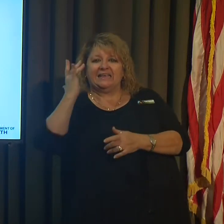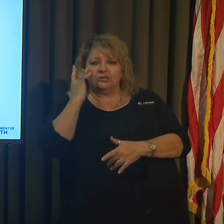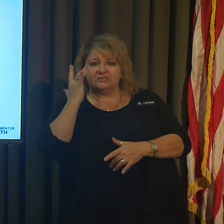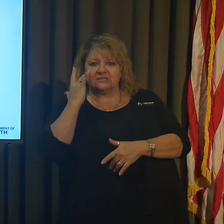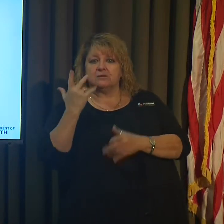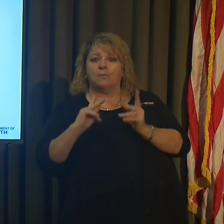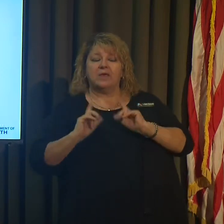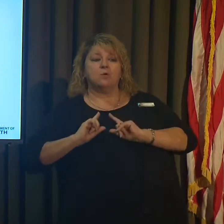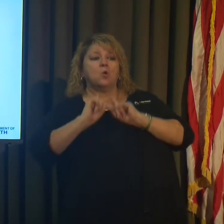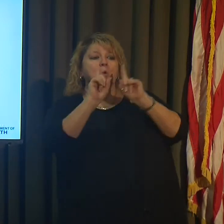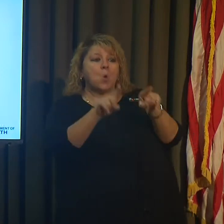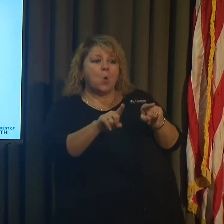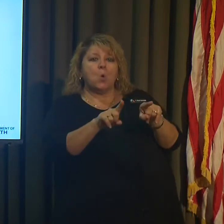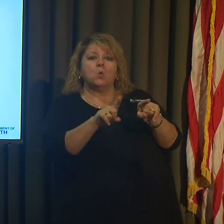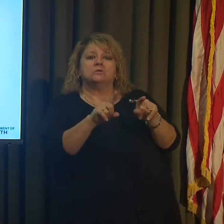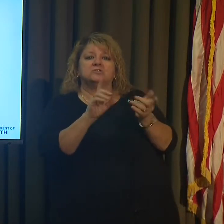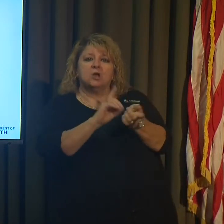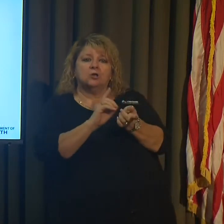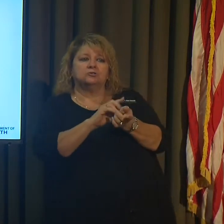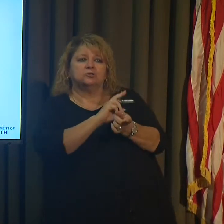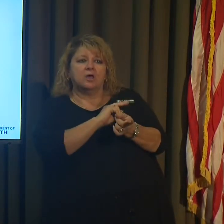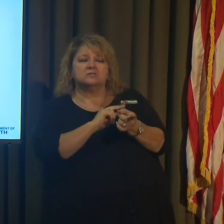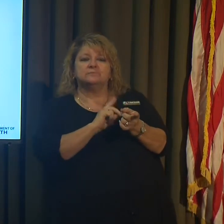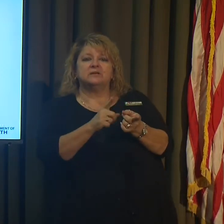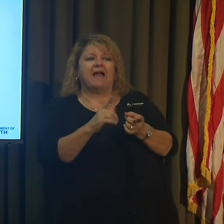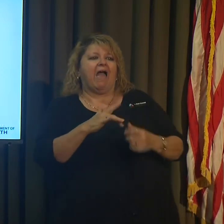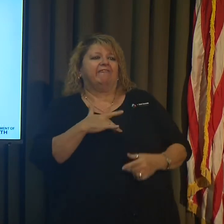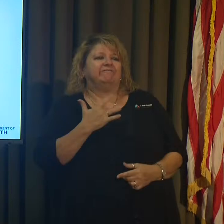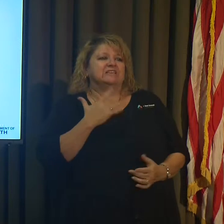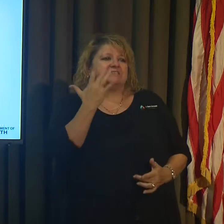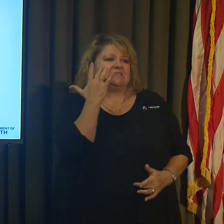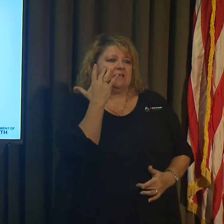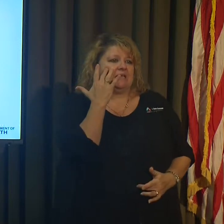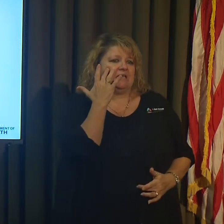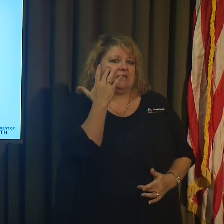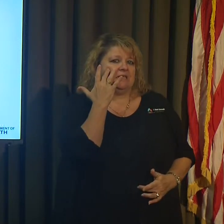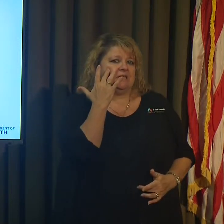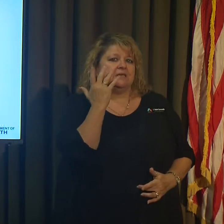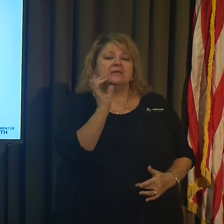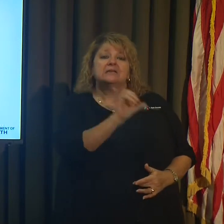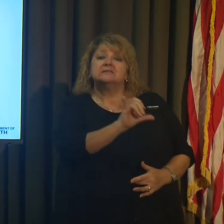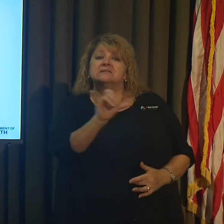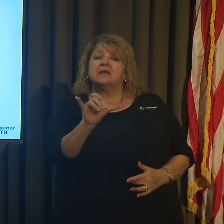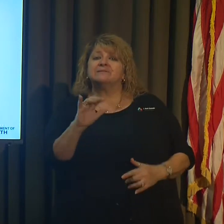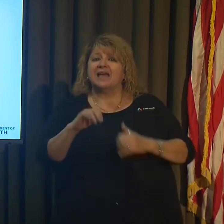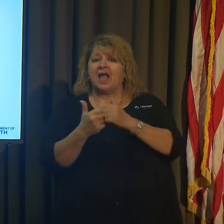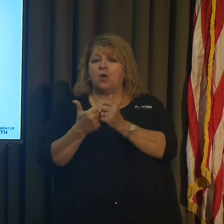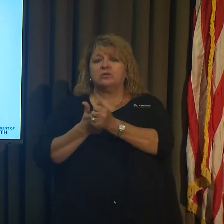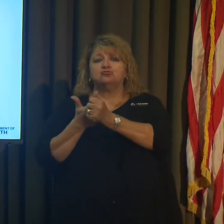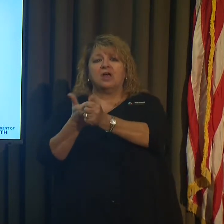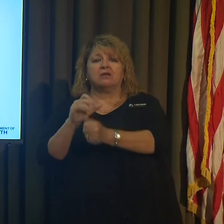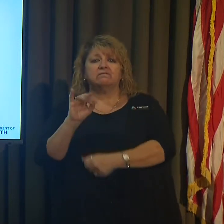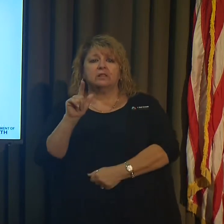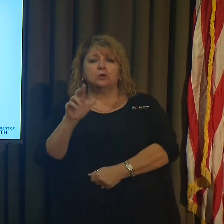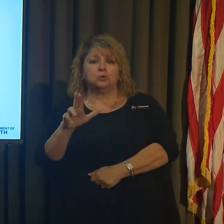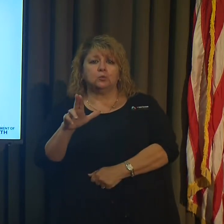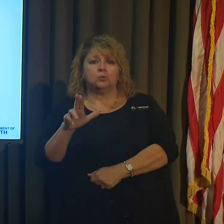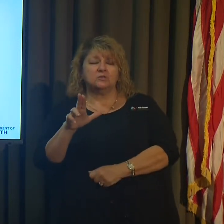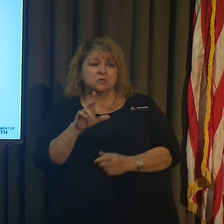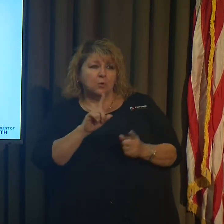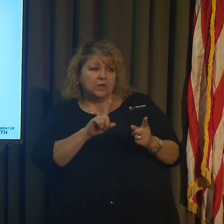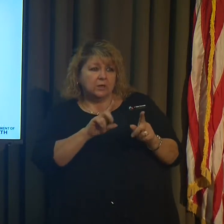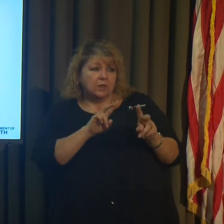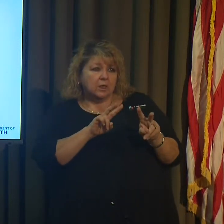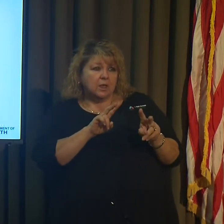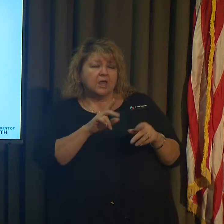are attributable to COVID-like symptoms. This is analogous to how we track flu, influenza every year. And we